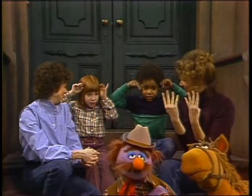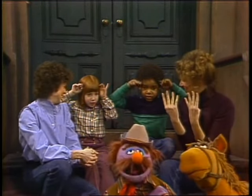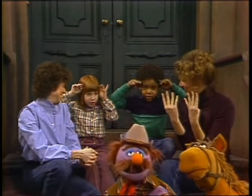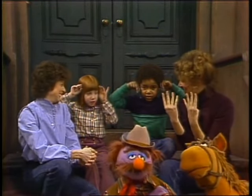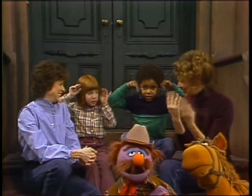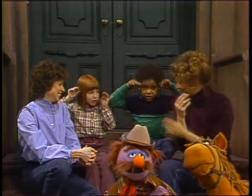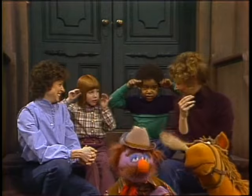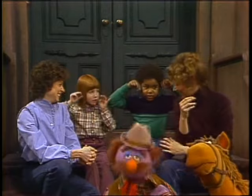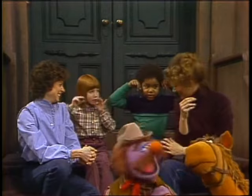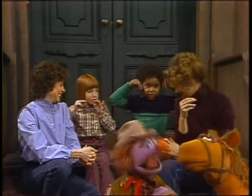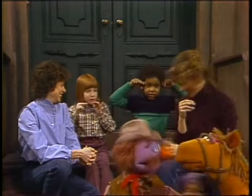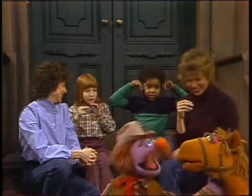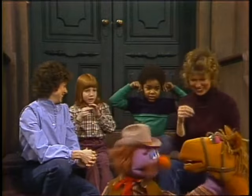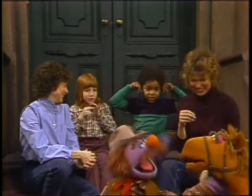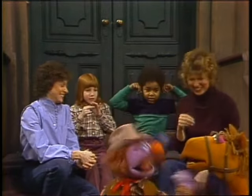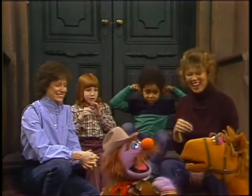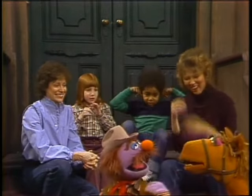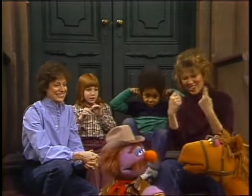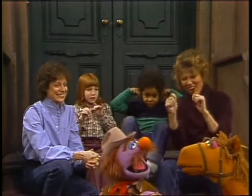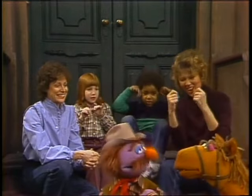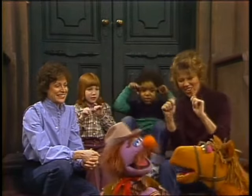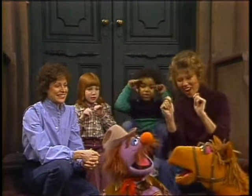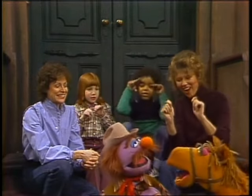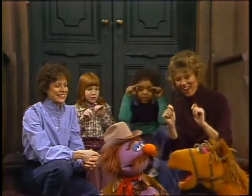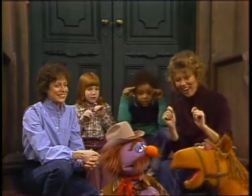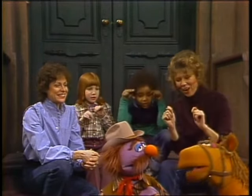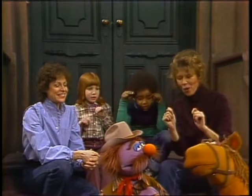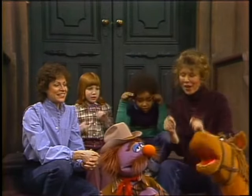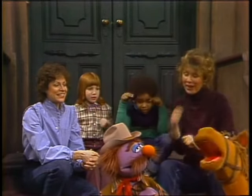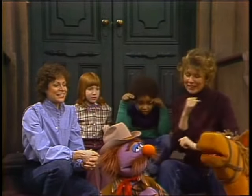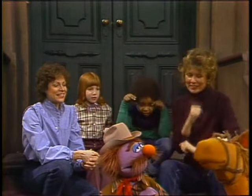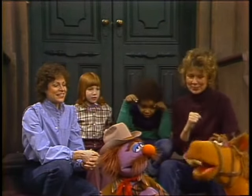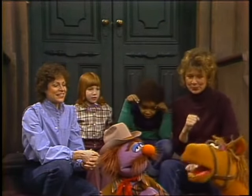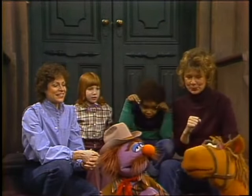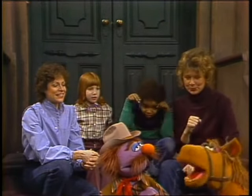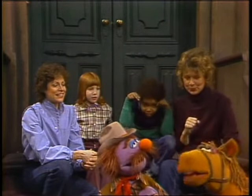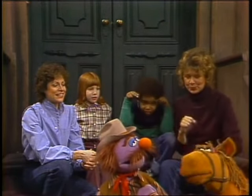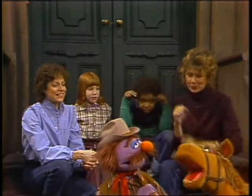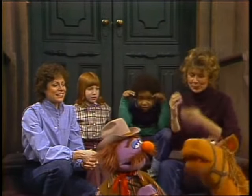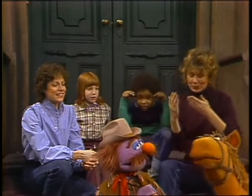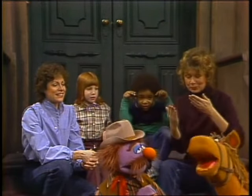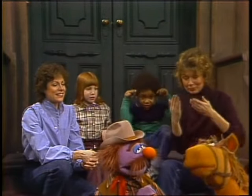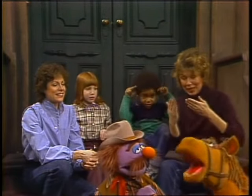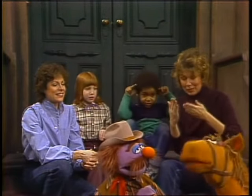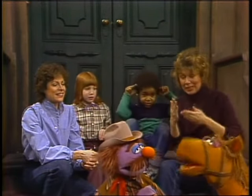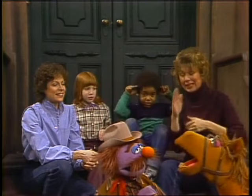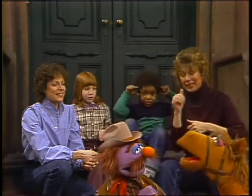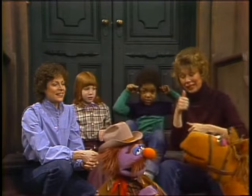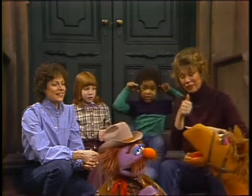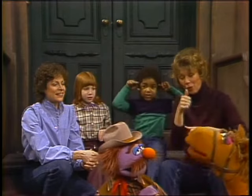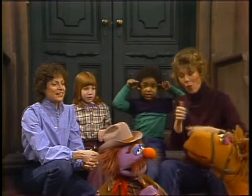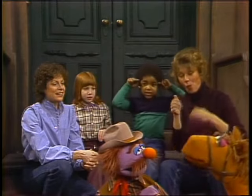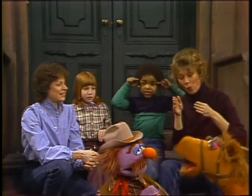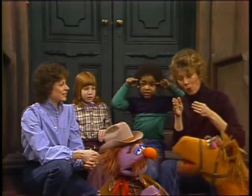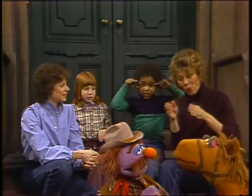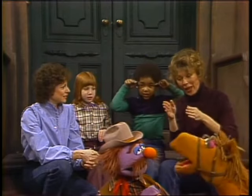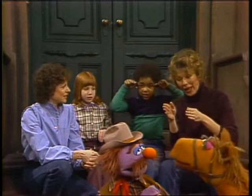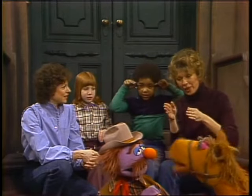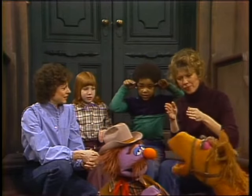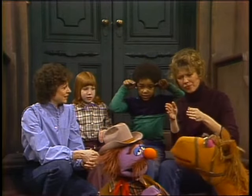forgot. But go ahead. Come on, Buster. Oh, well, maybe I can do it my own way. What was that sign